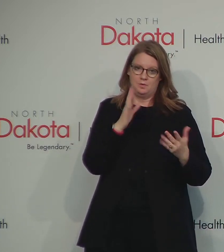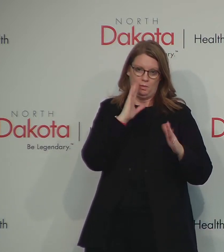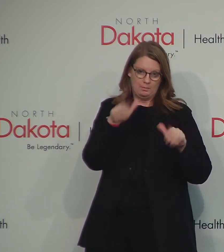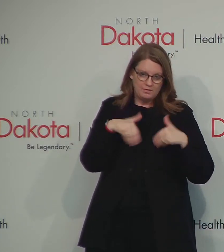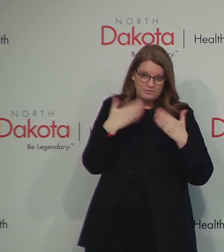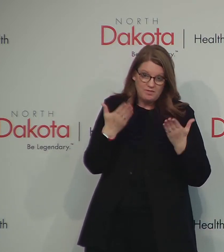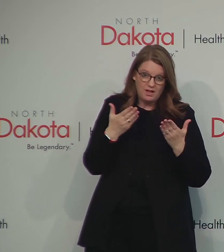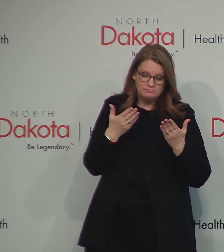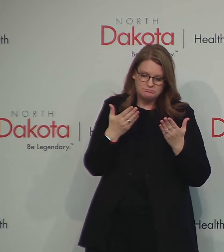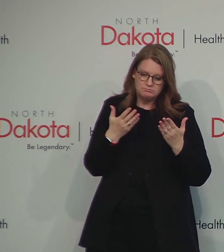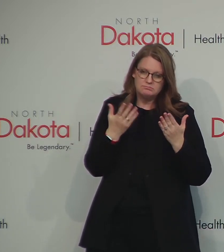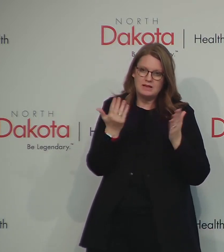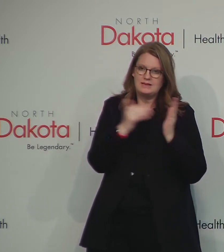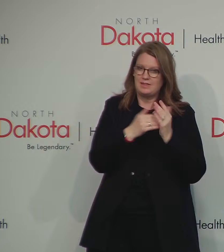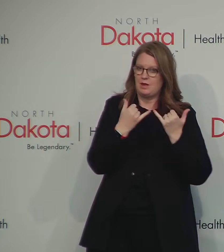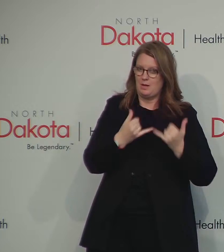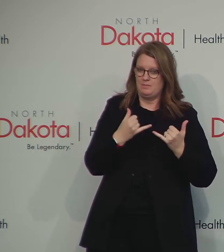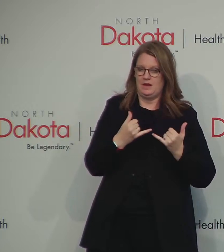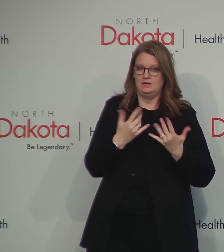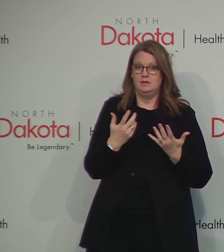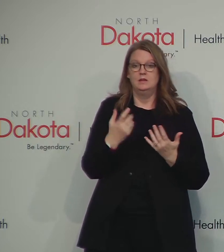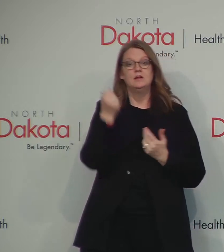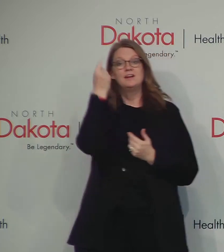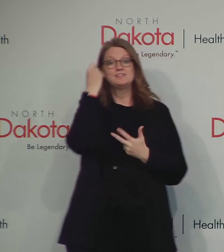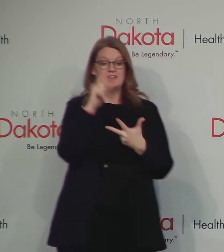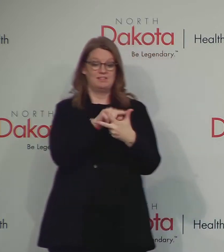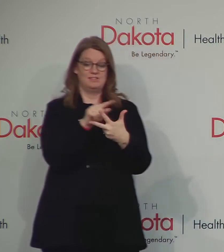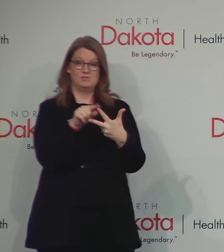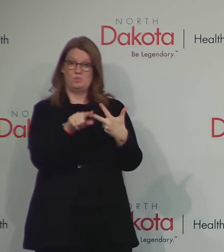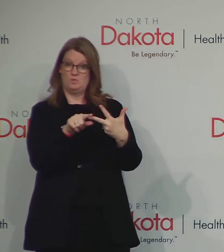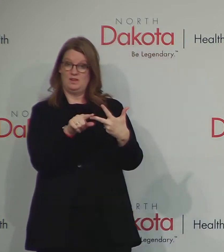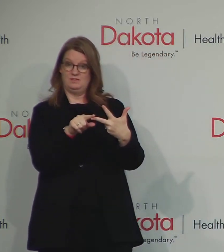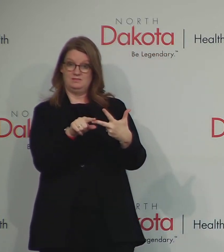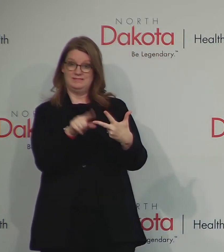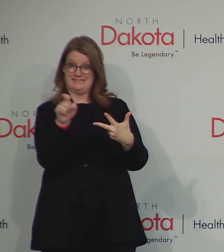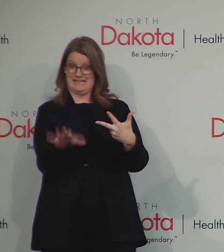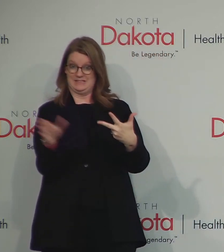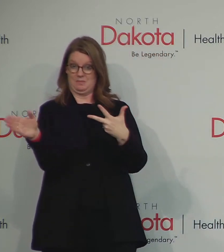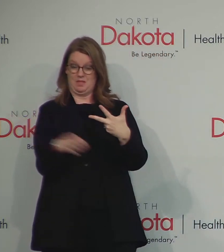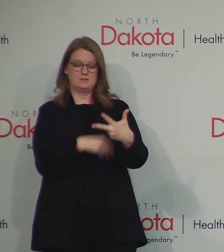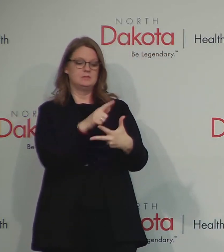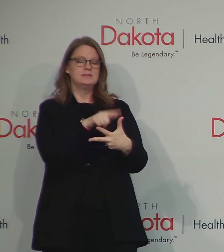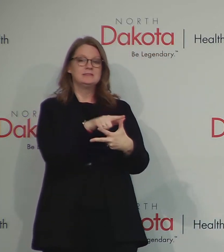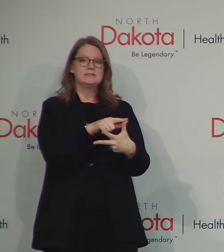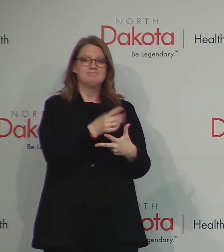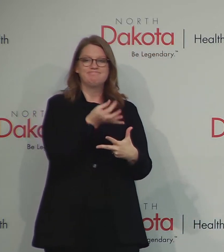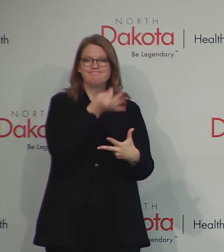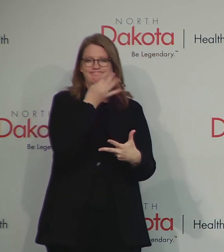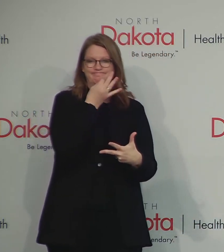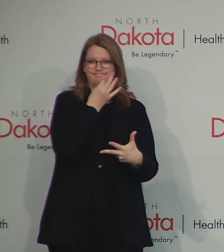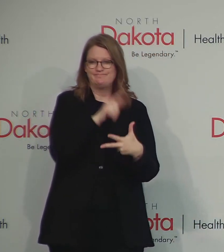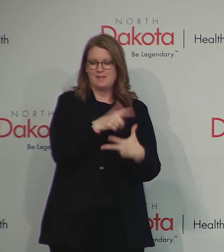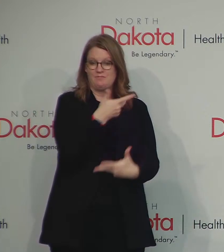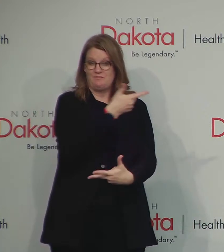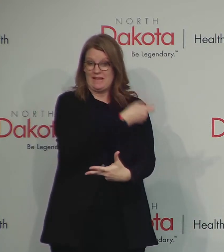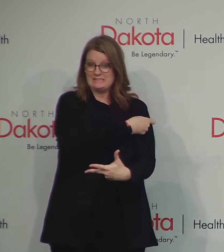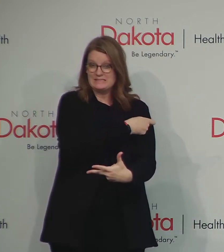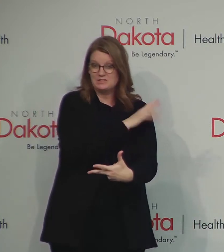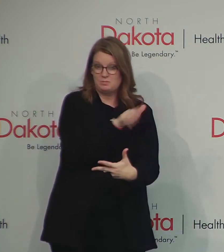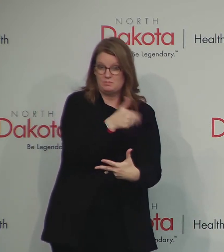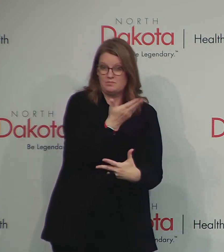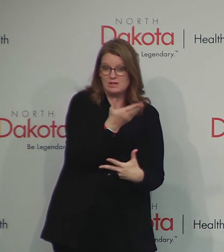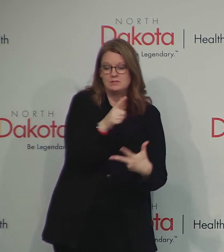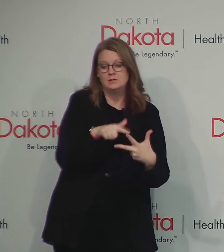on that strategy. Again, the three-pronged strategy we're talking about was, again, making sure that we had excellence in vaccination